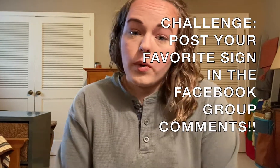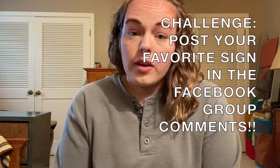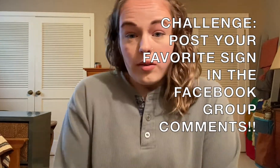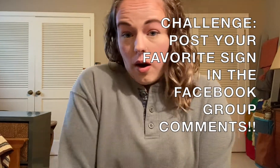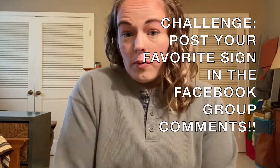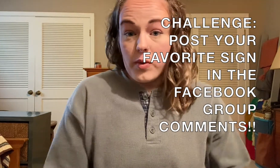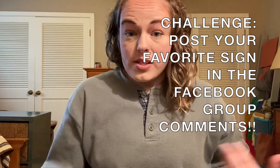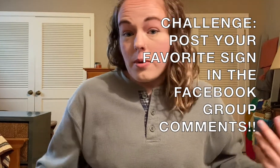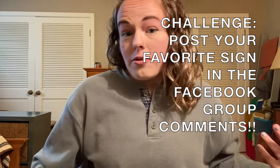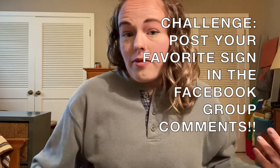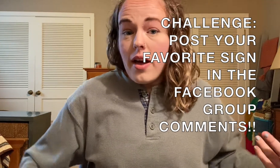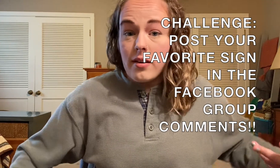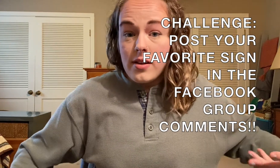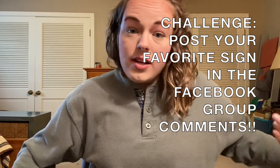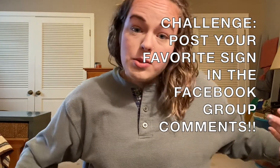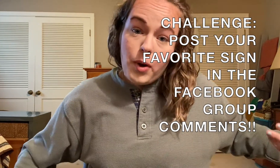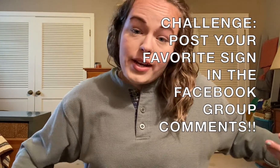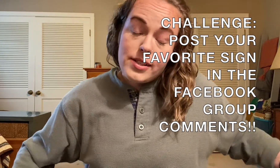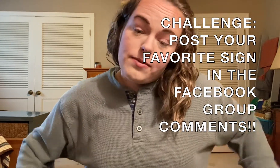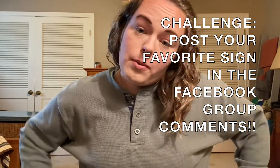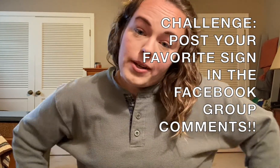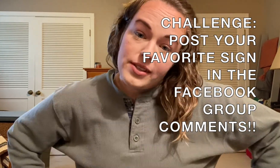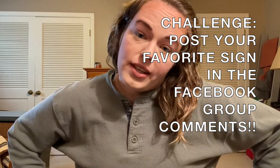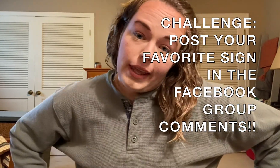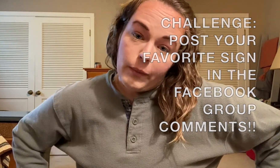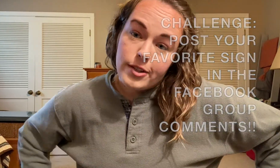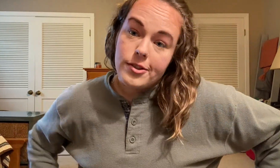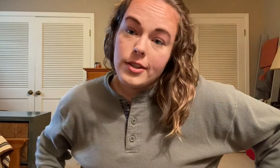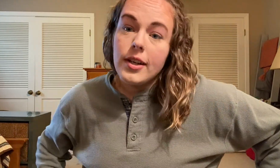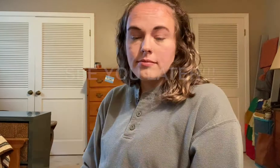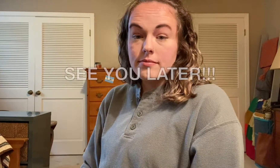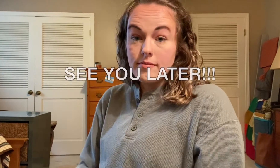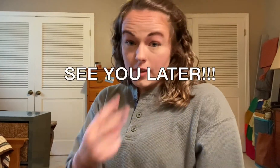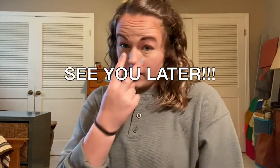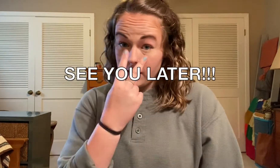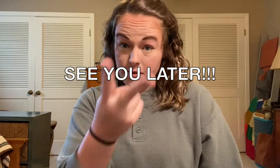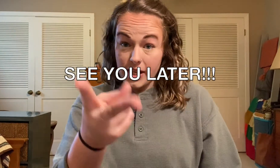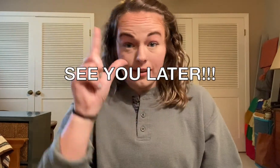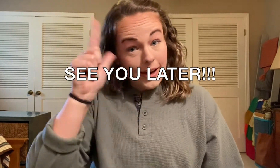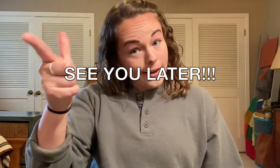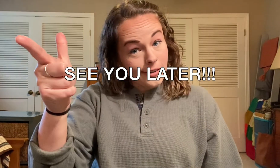you thought was the most fun to practice about sign language. So see you later.